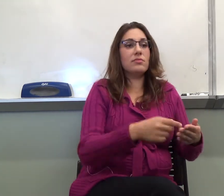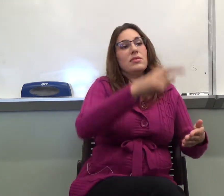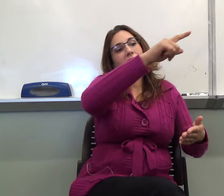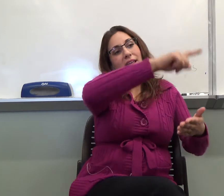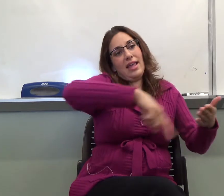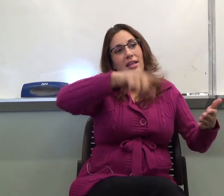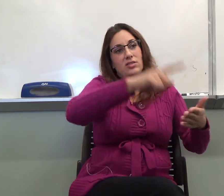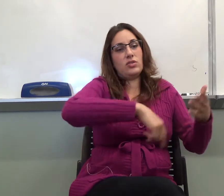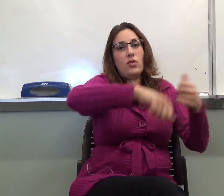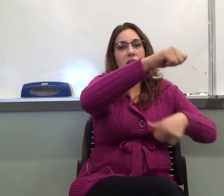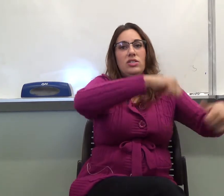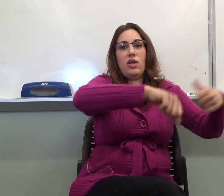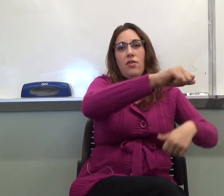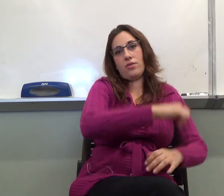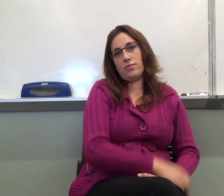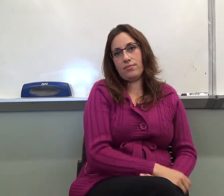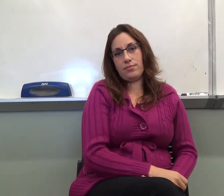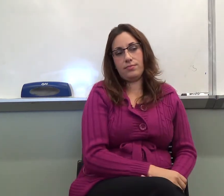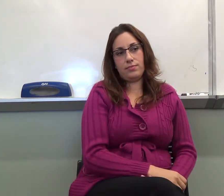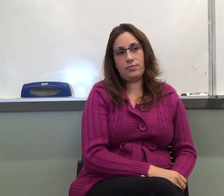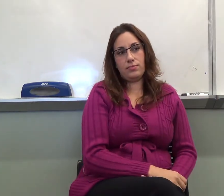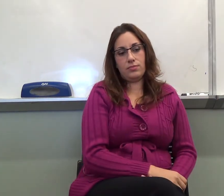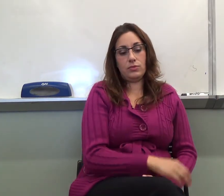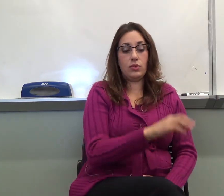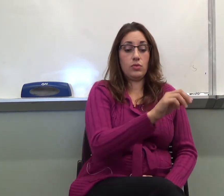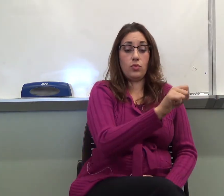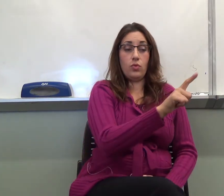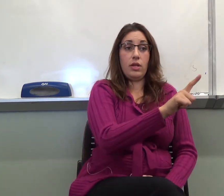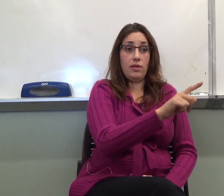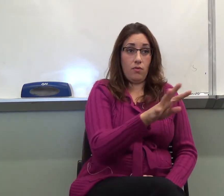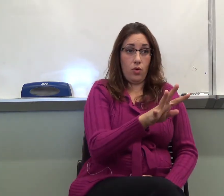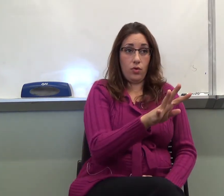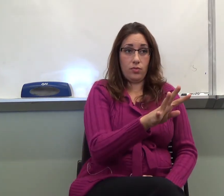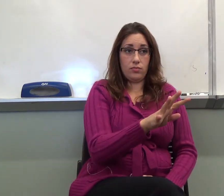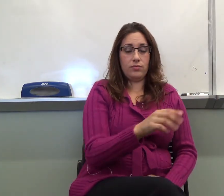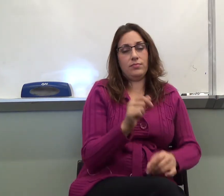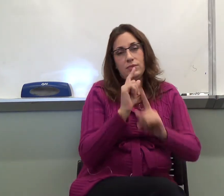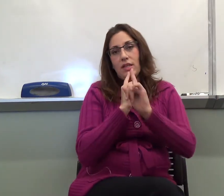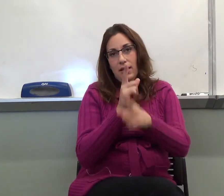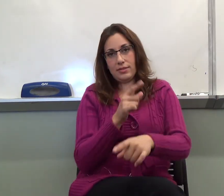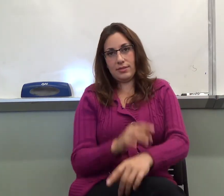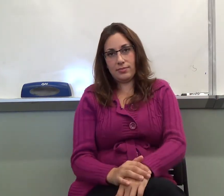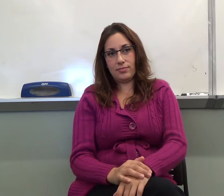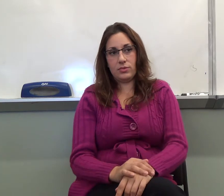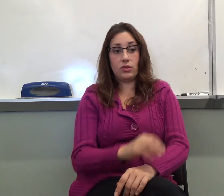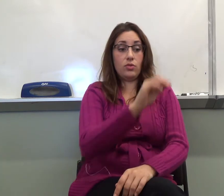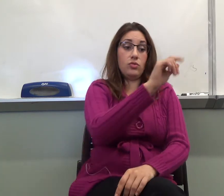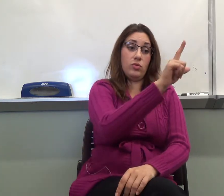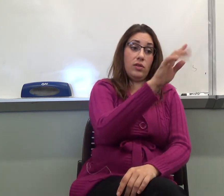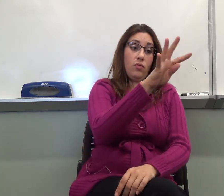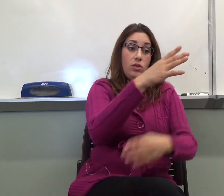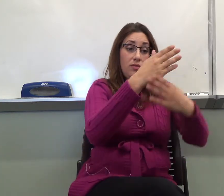And 24 is the solution to that original equation up there. 24 divided by 4 is?